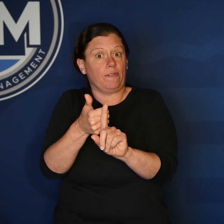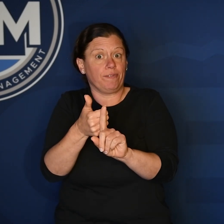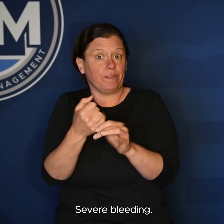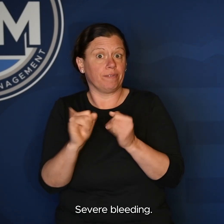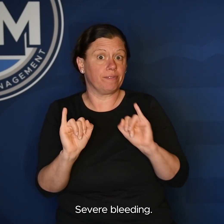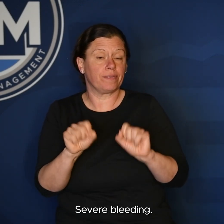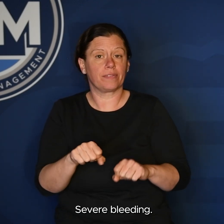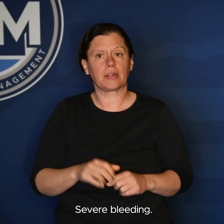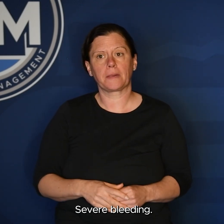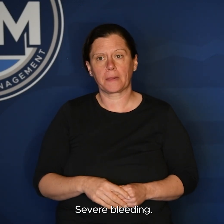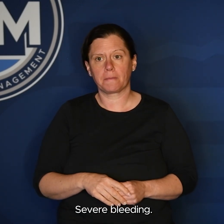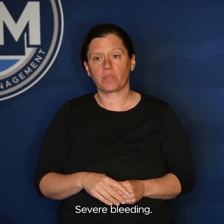Severe bleeding.